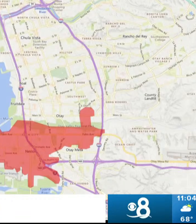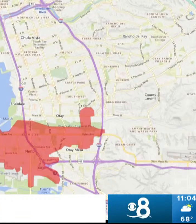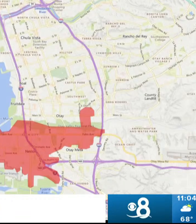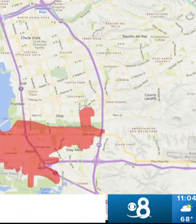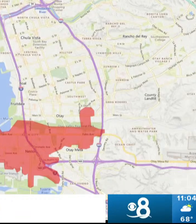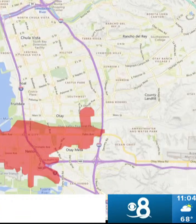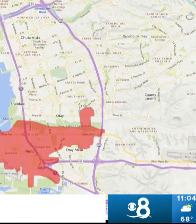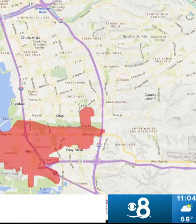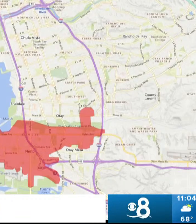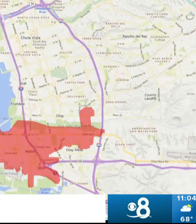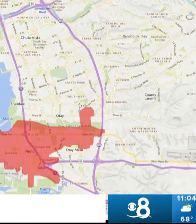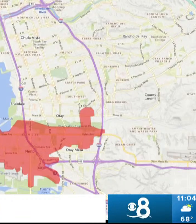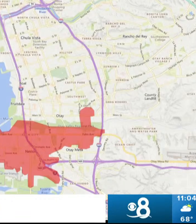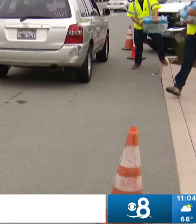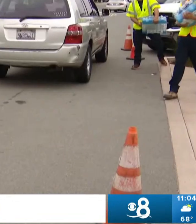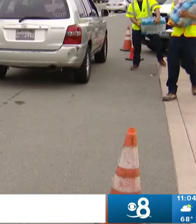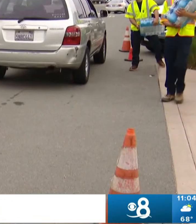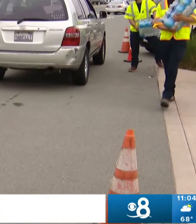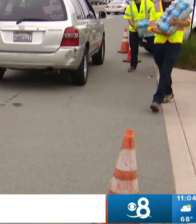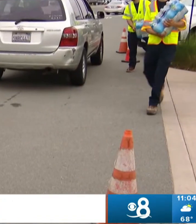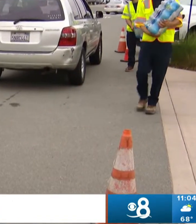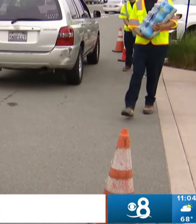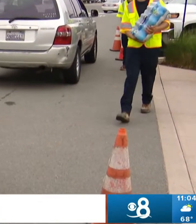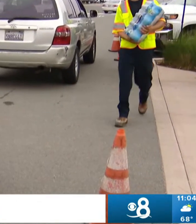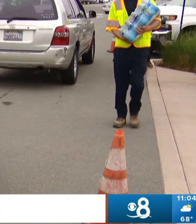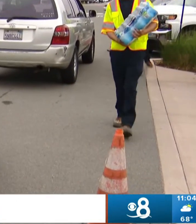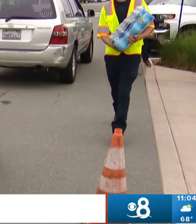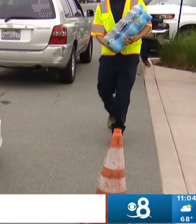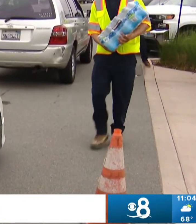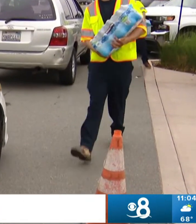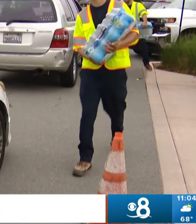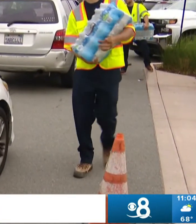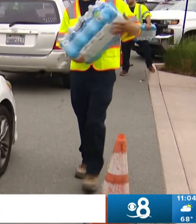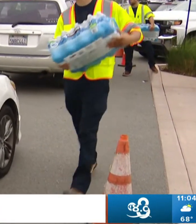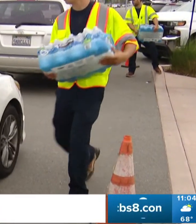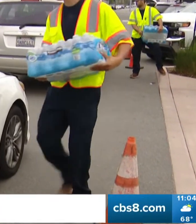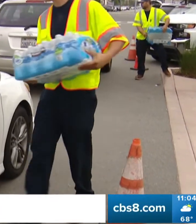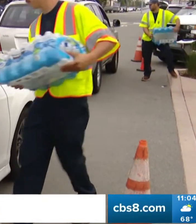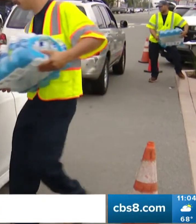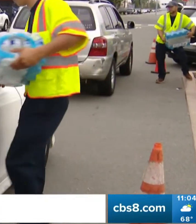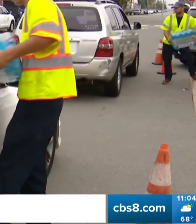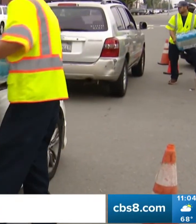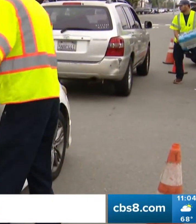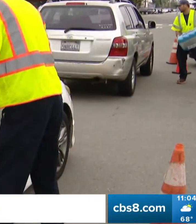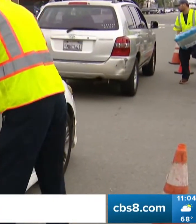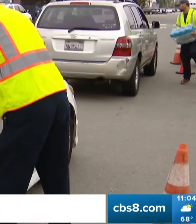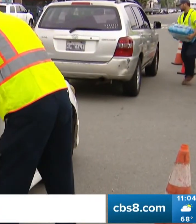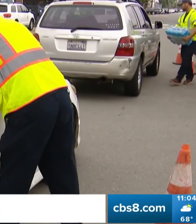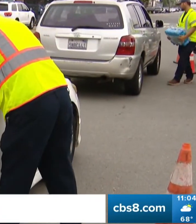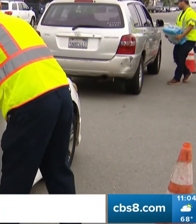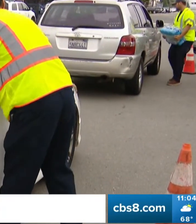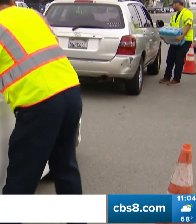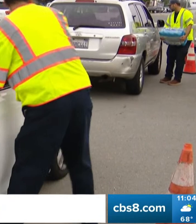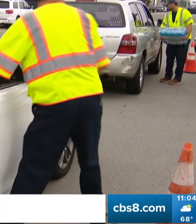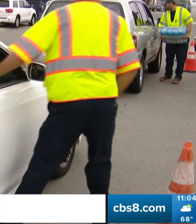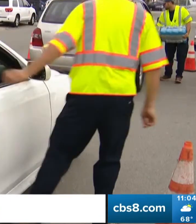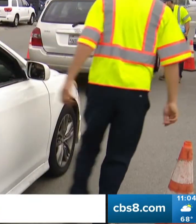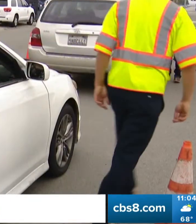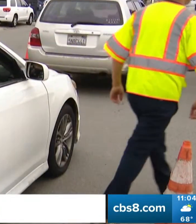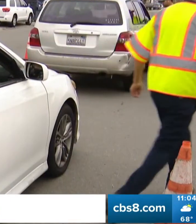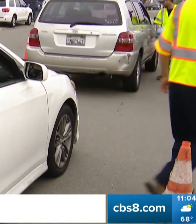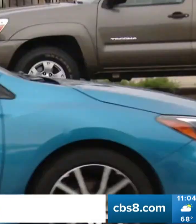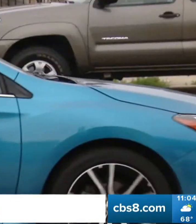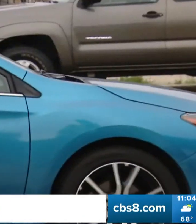Vista, all just served by California American Water. According to the company, this is all due to positive E. coli results found in the drinking